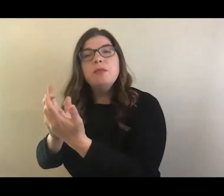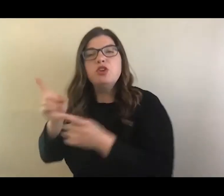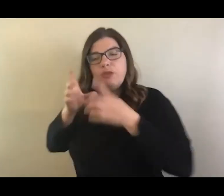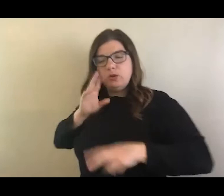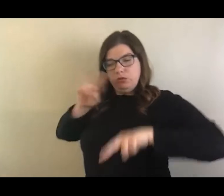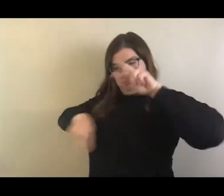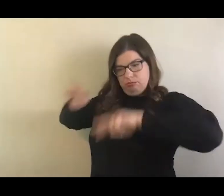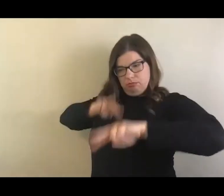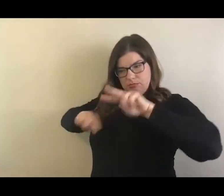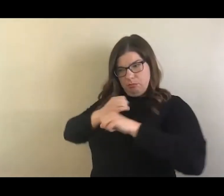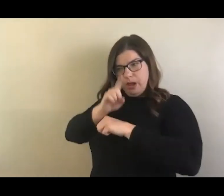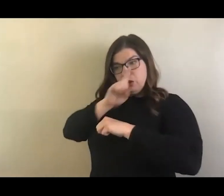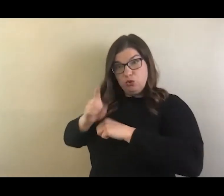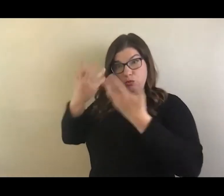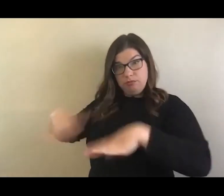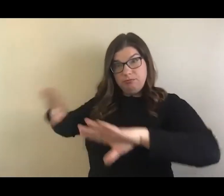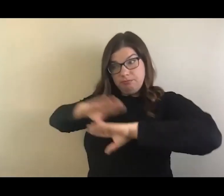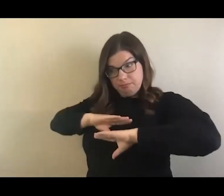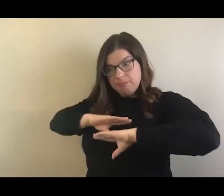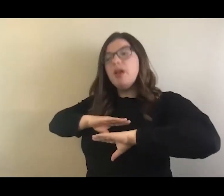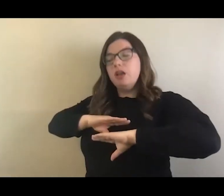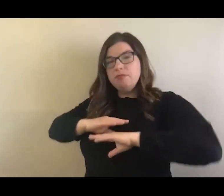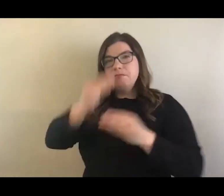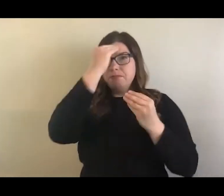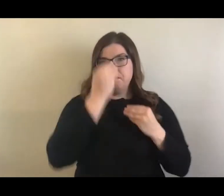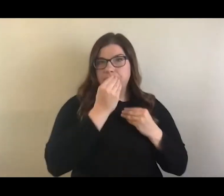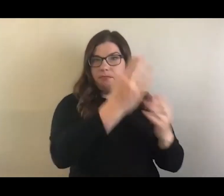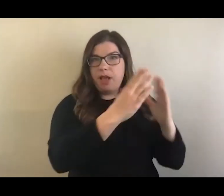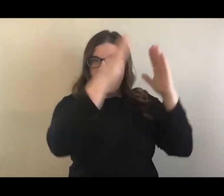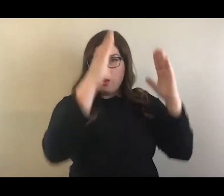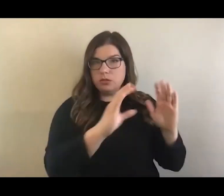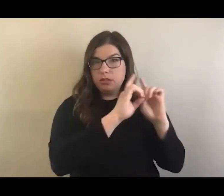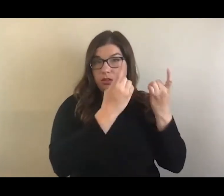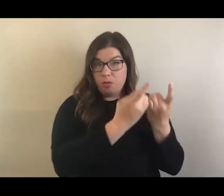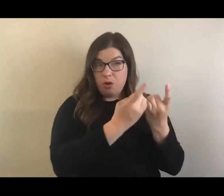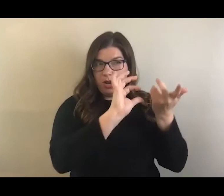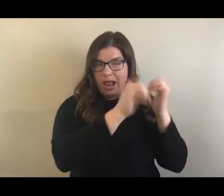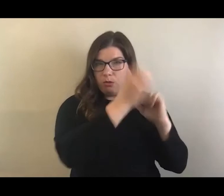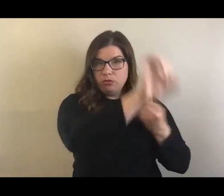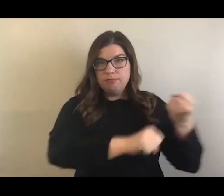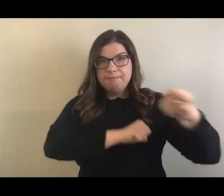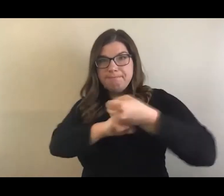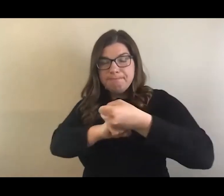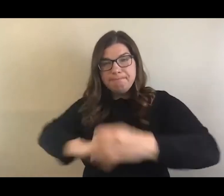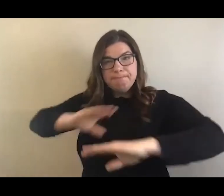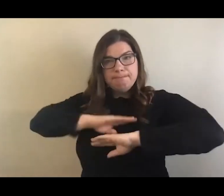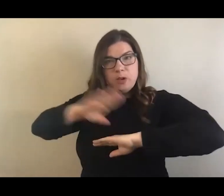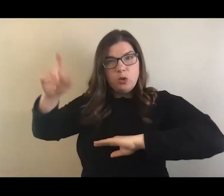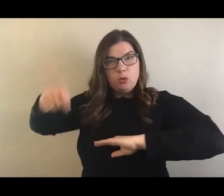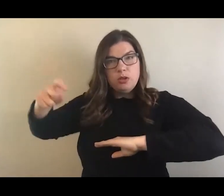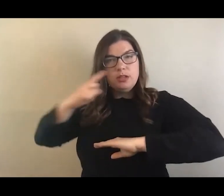complete, and then notify BU Housing that documentation has been submitted that supports the student's housing request.